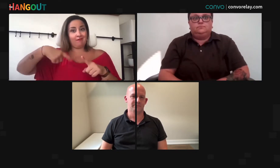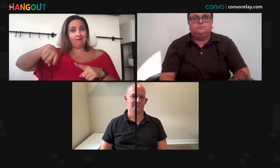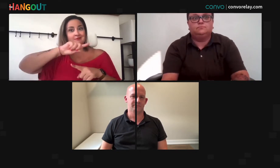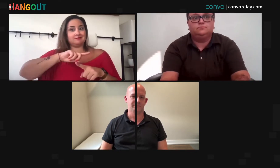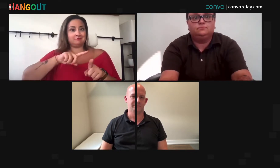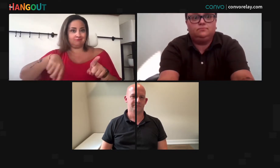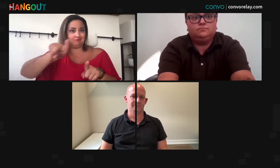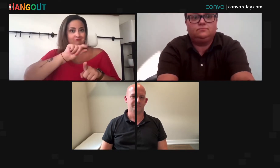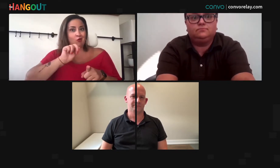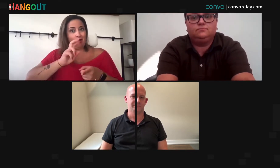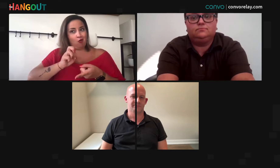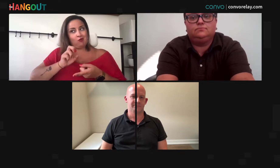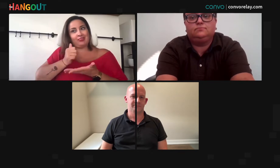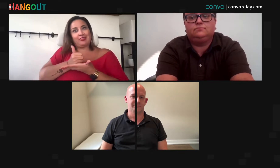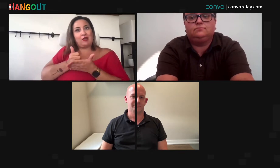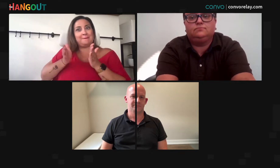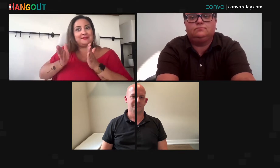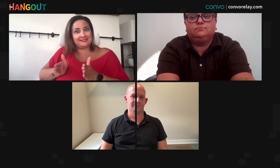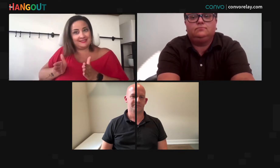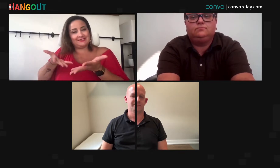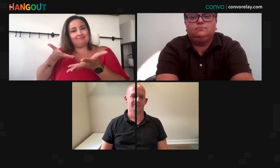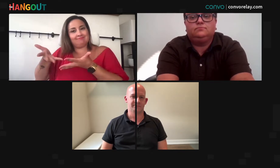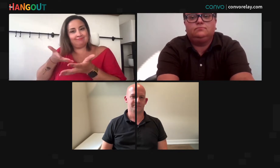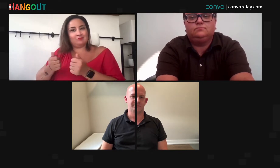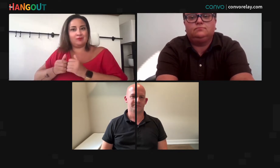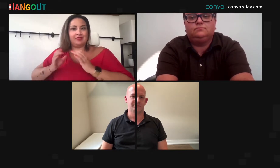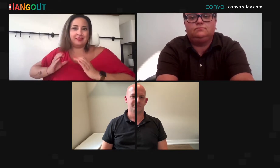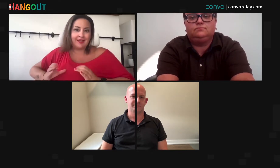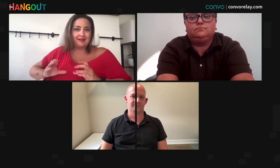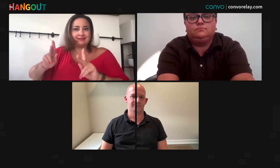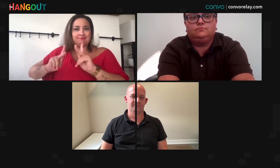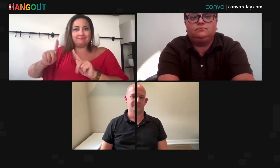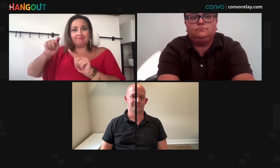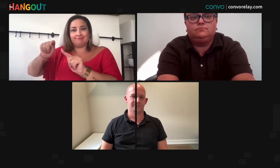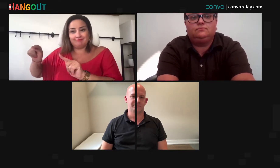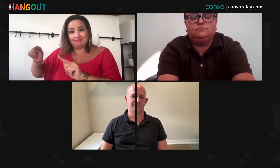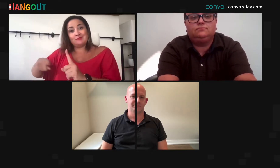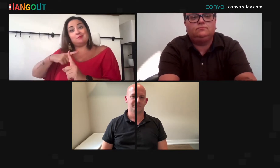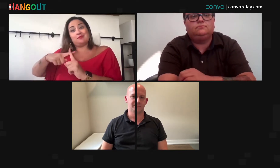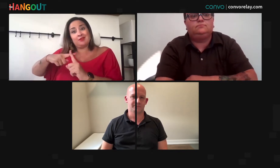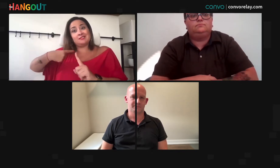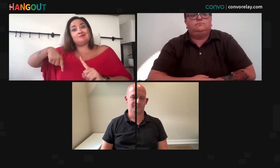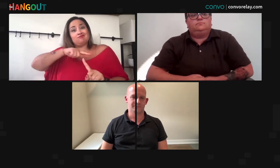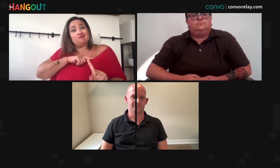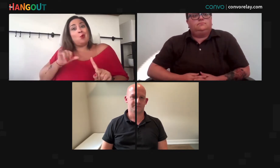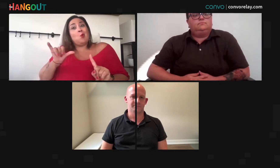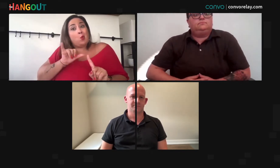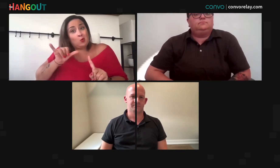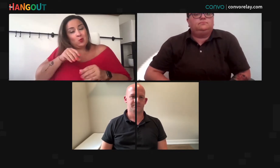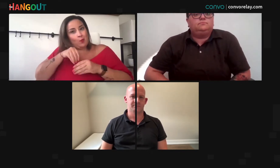right now. I know all of us are therapists and we deal with clients and a lot of people,